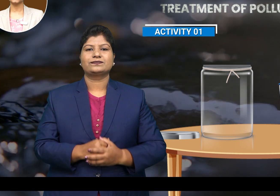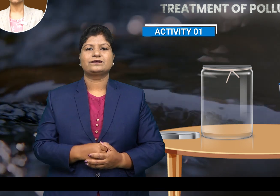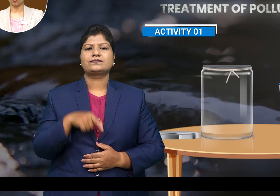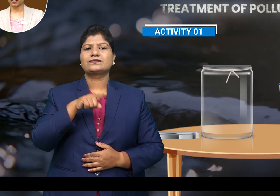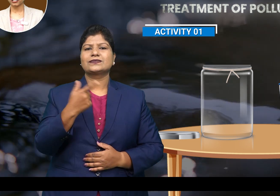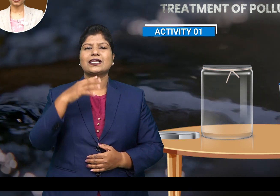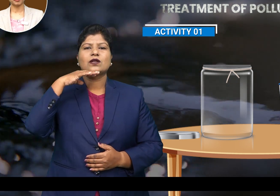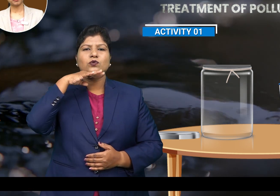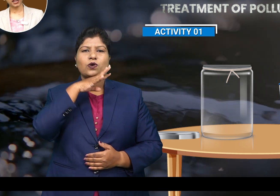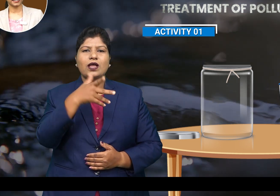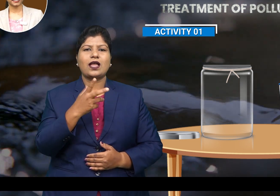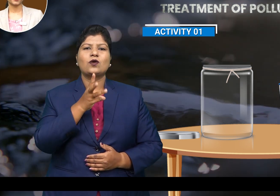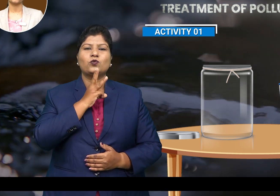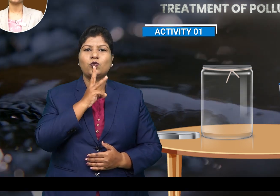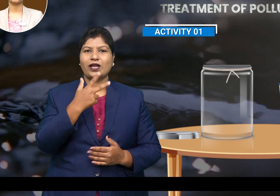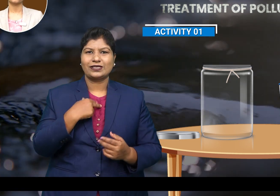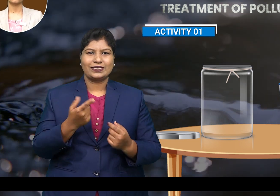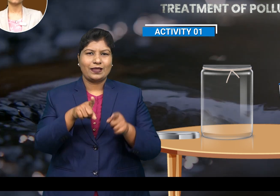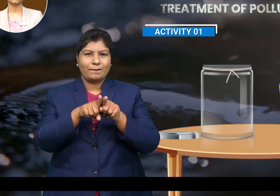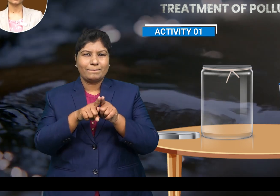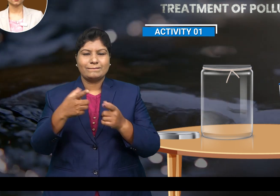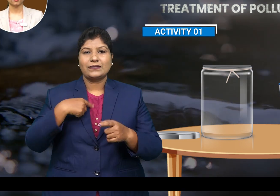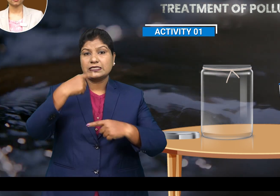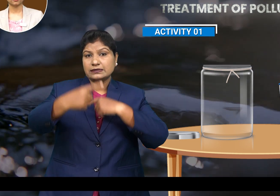the wastewater treatment plant.